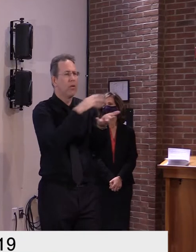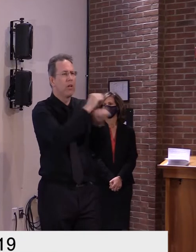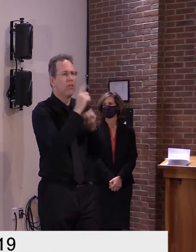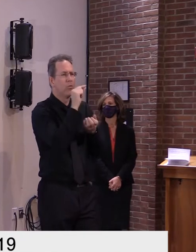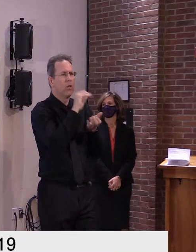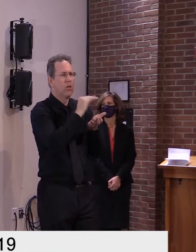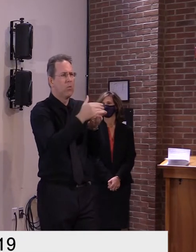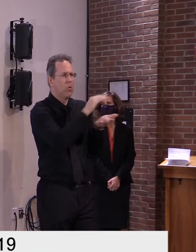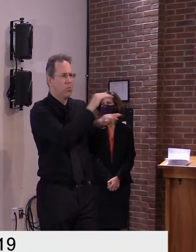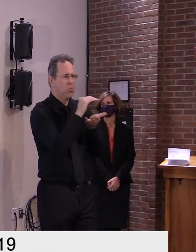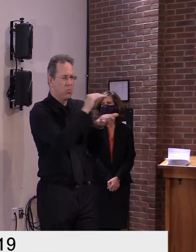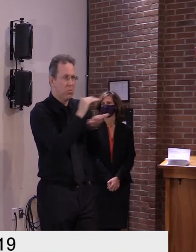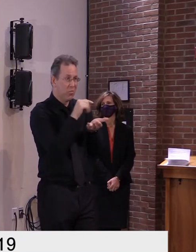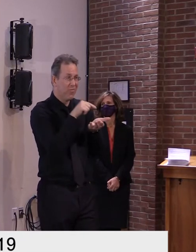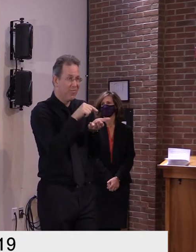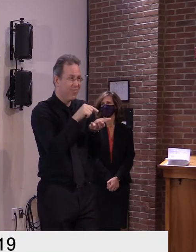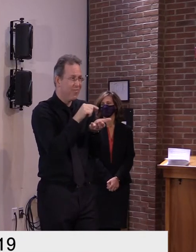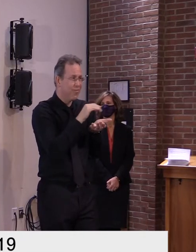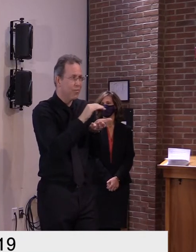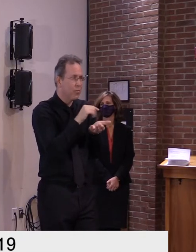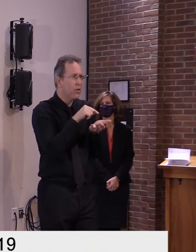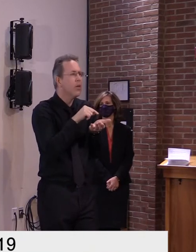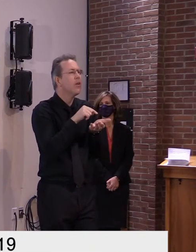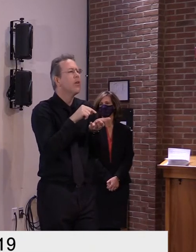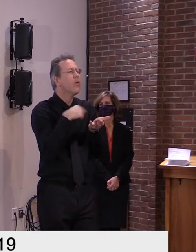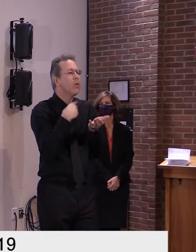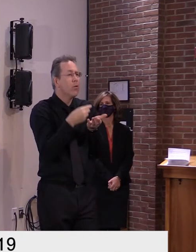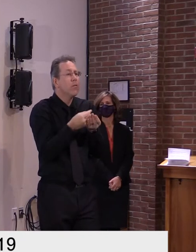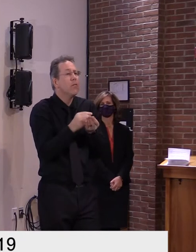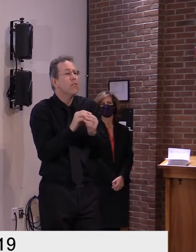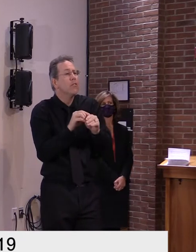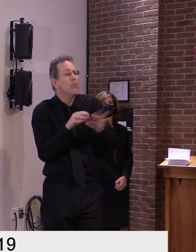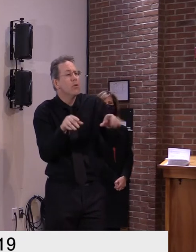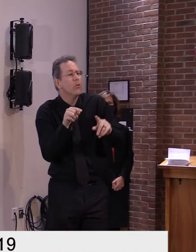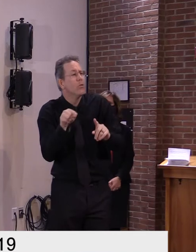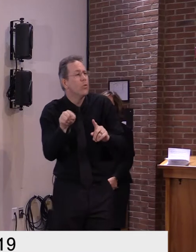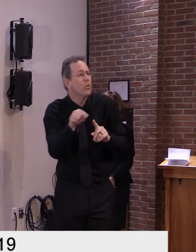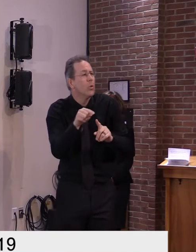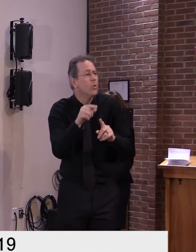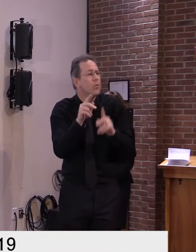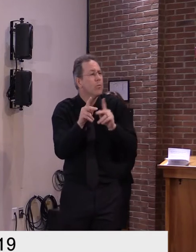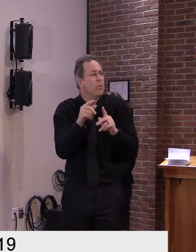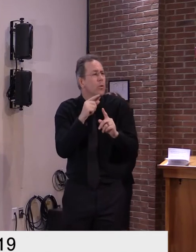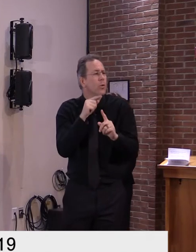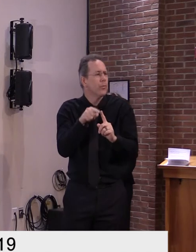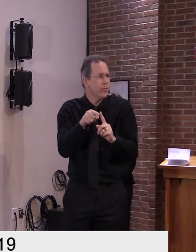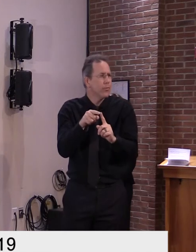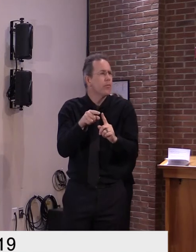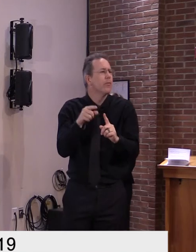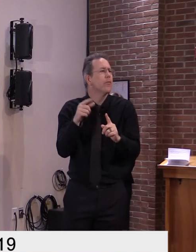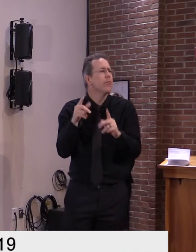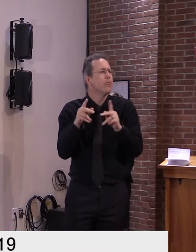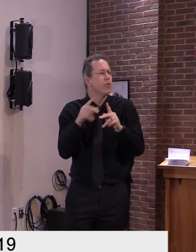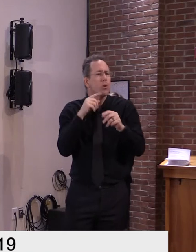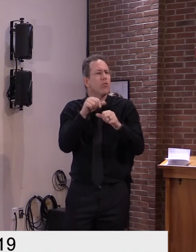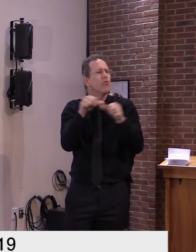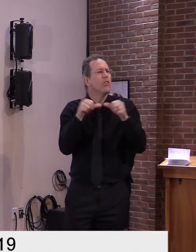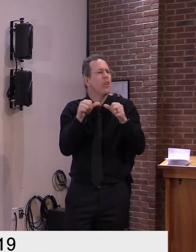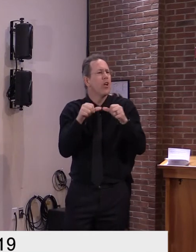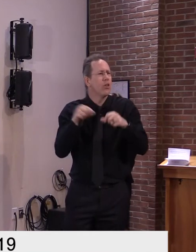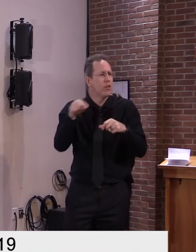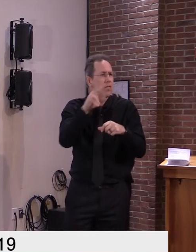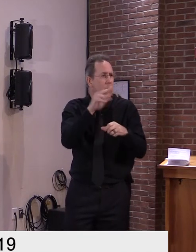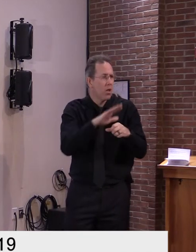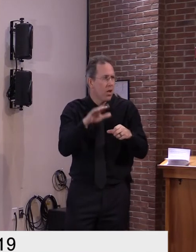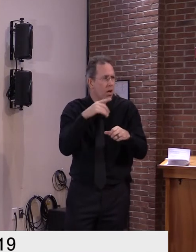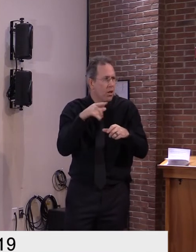They come to us and we have them distributed to all the regions of the state, so they're available